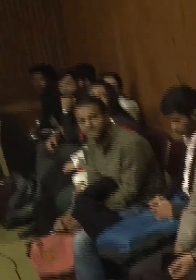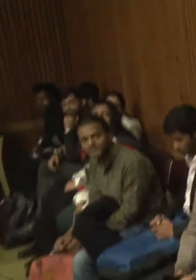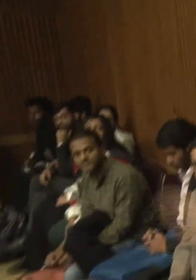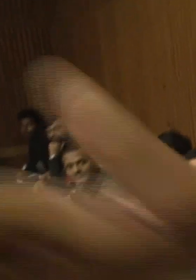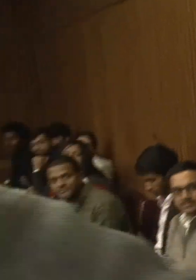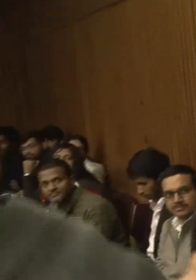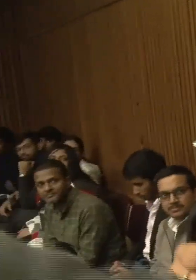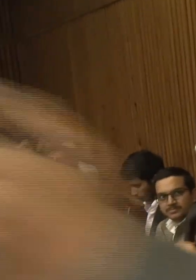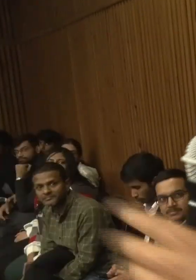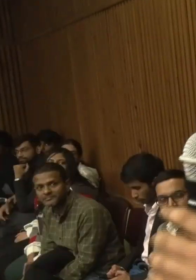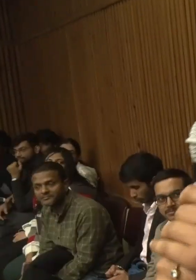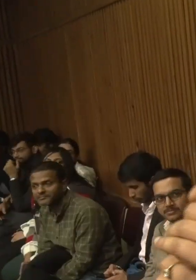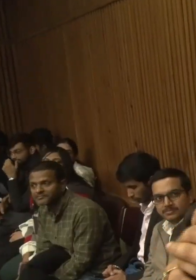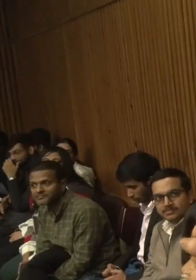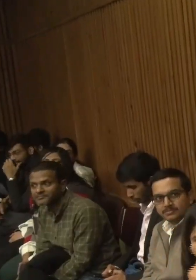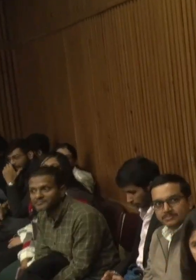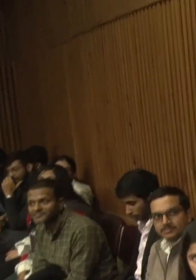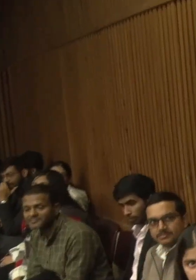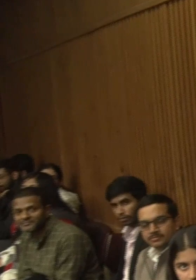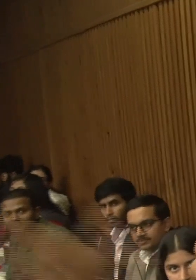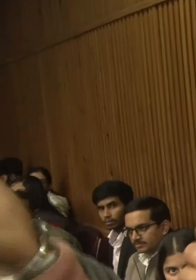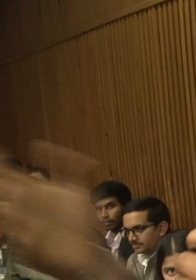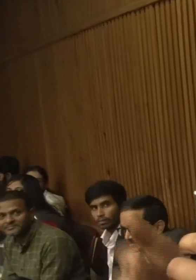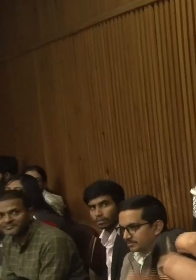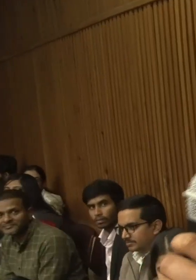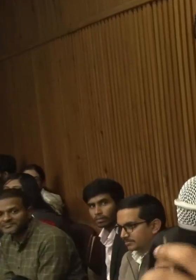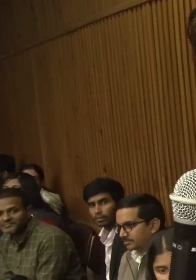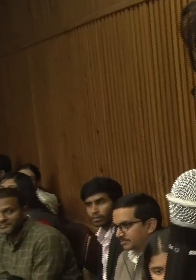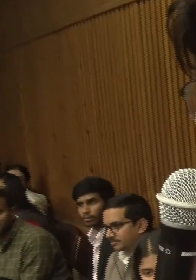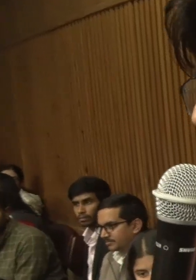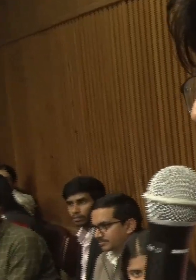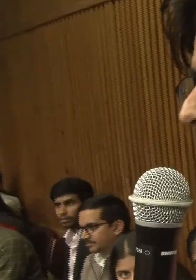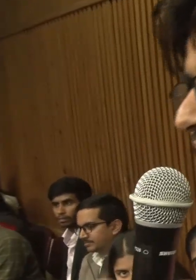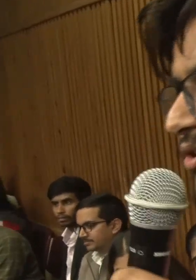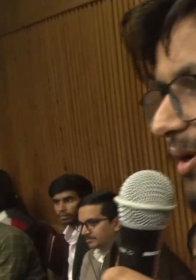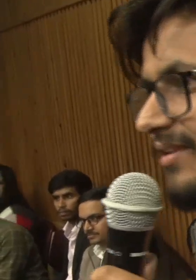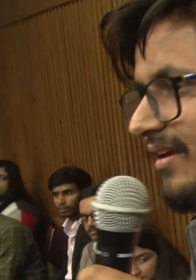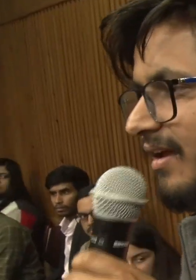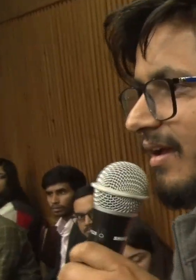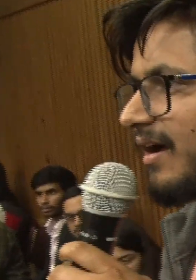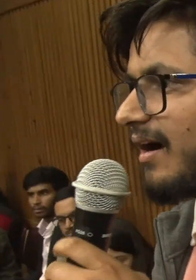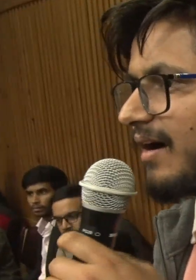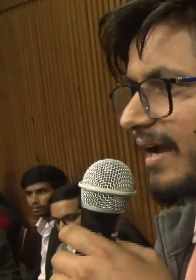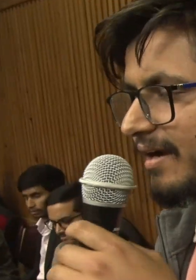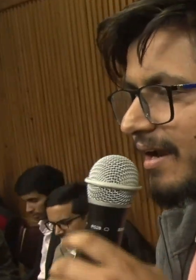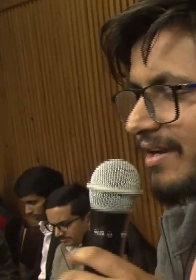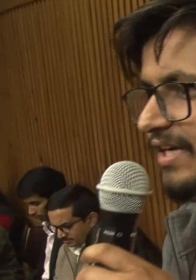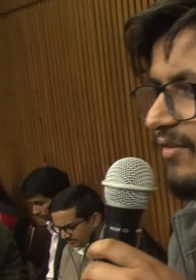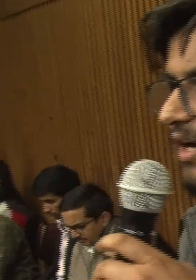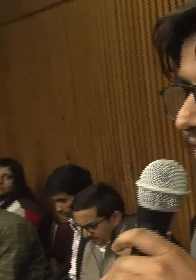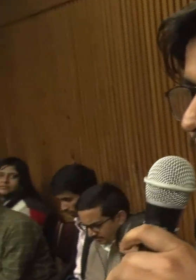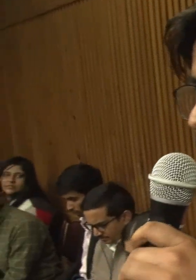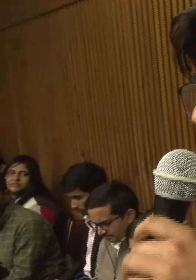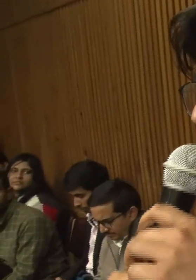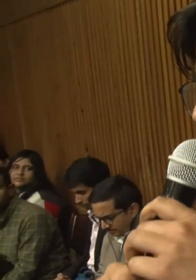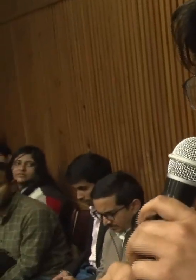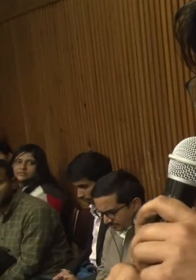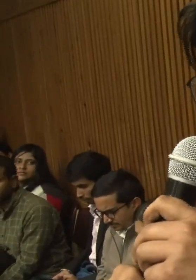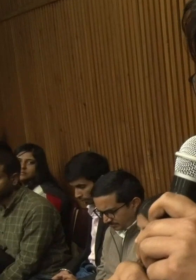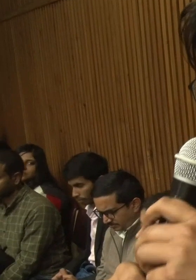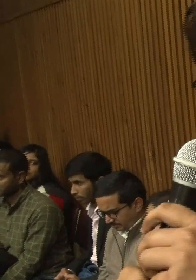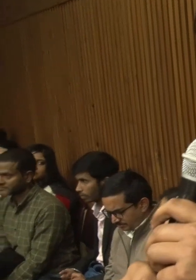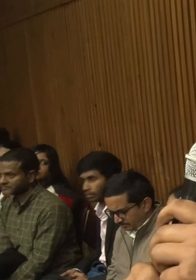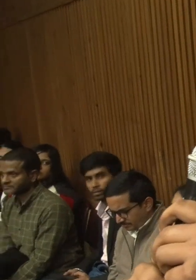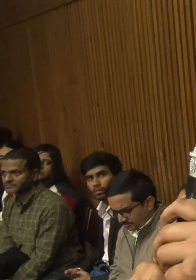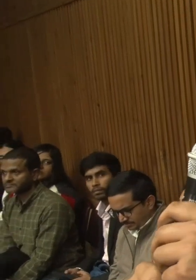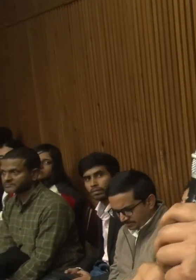First of all, thank you for the translation team, and thank you, sir, for the amazing speech. My name is Rohit. I run an initiative called Awaz, which